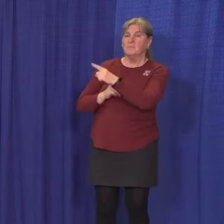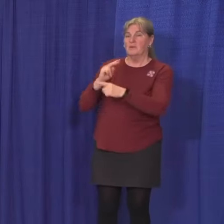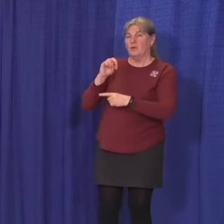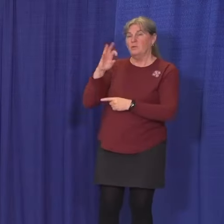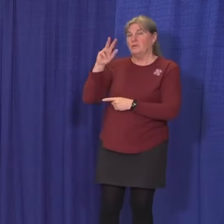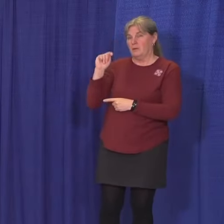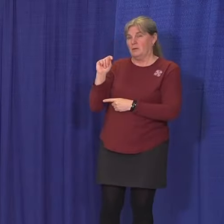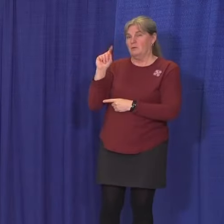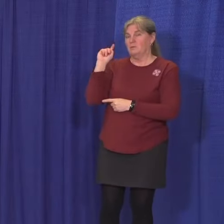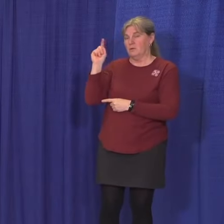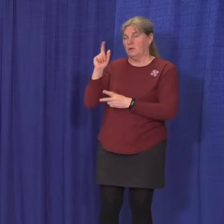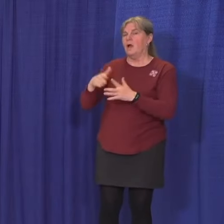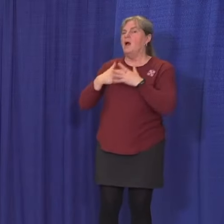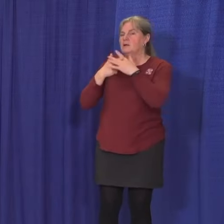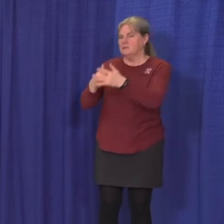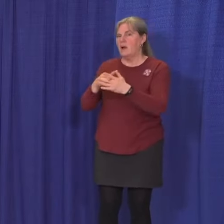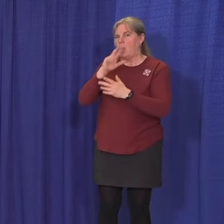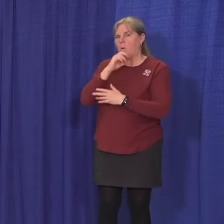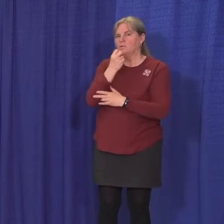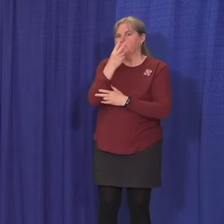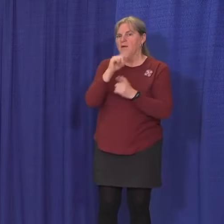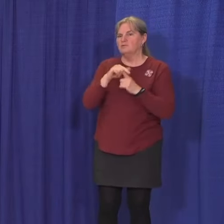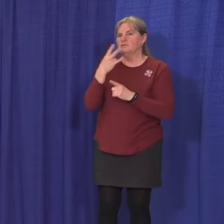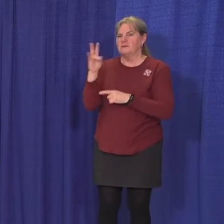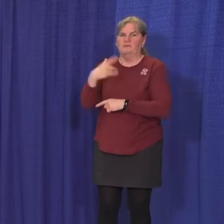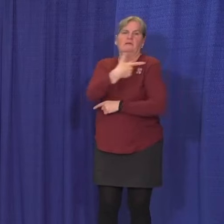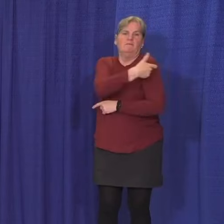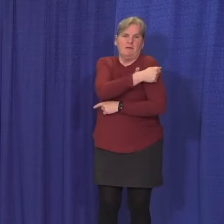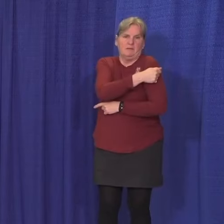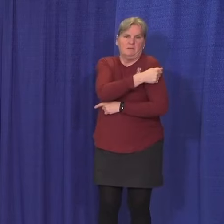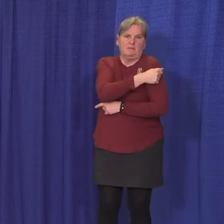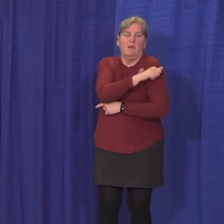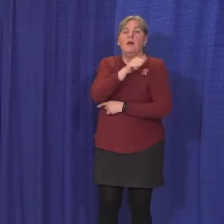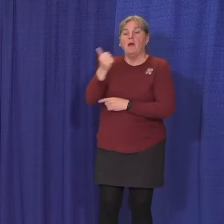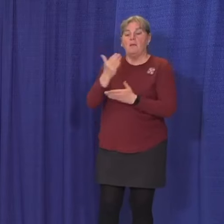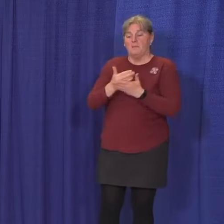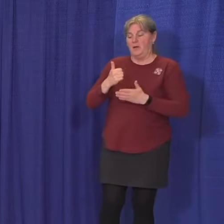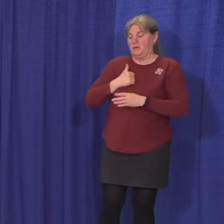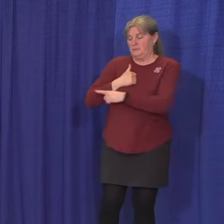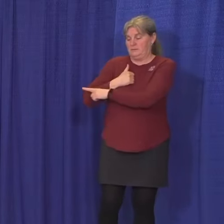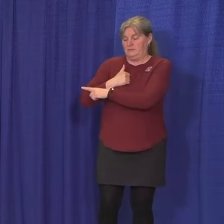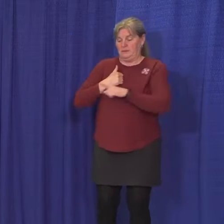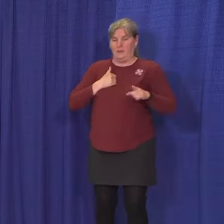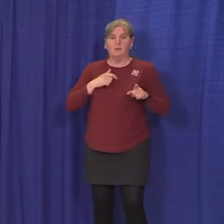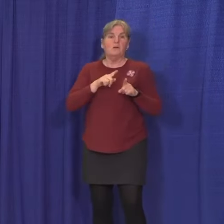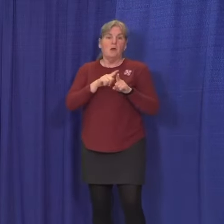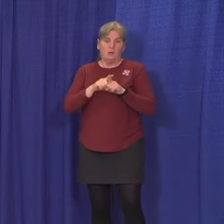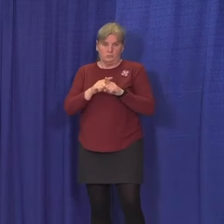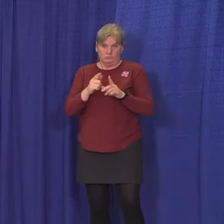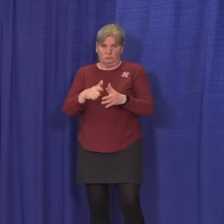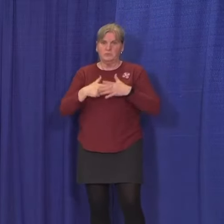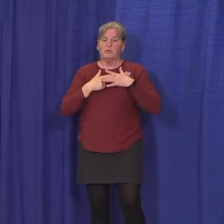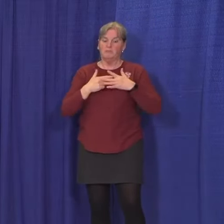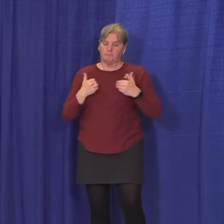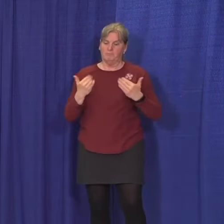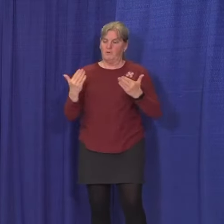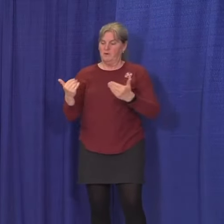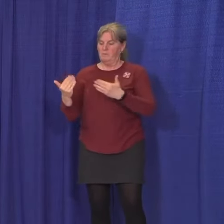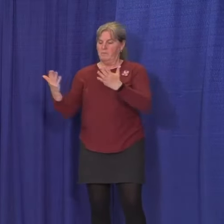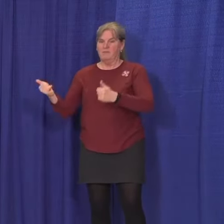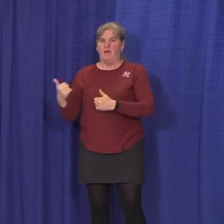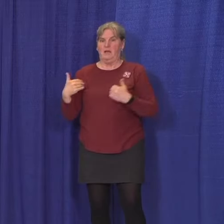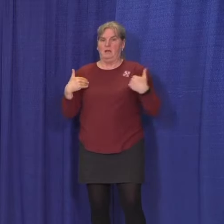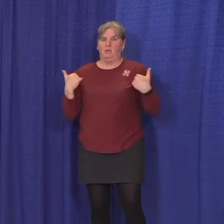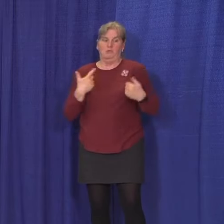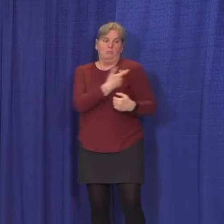vaccinating 12 to 17-year-olds last week, and other places across Canada are starting to vaccinate youth. Here